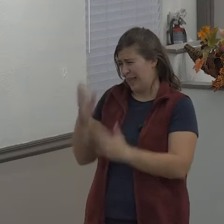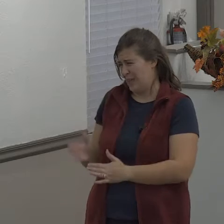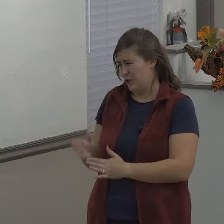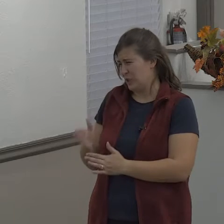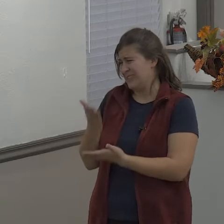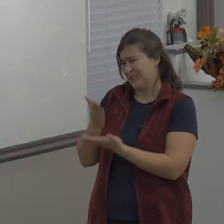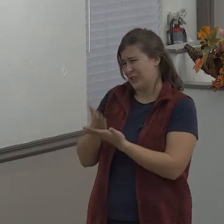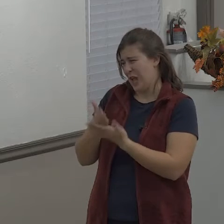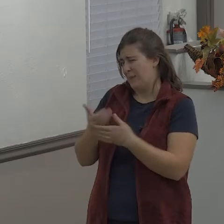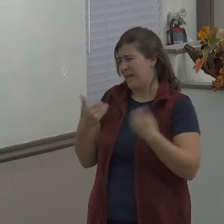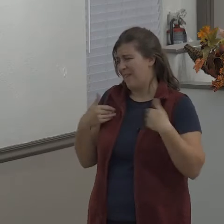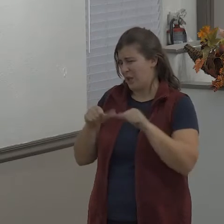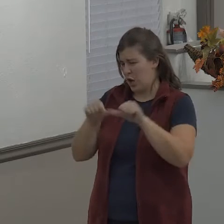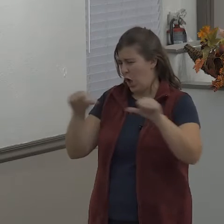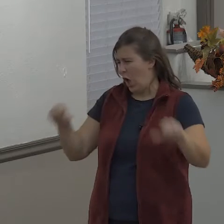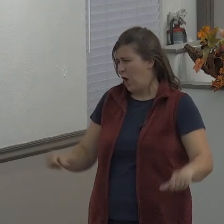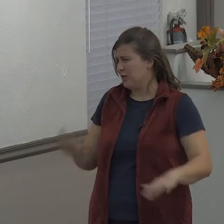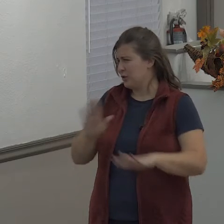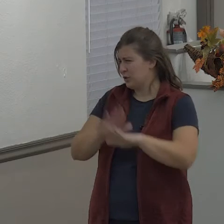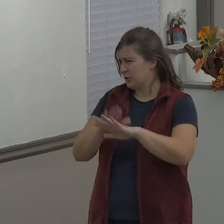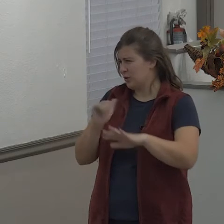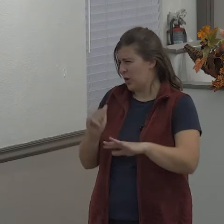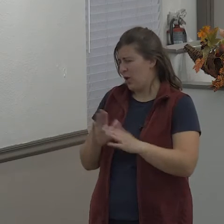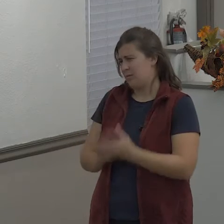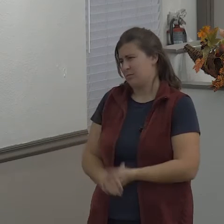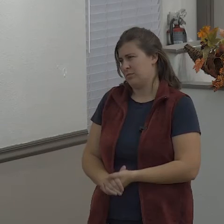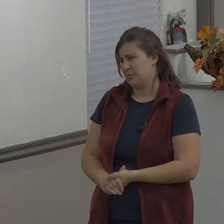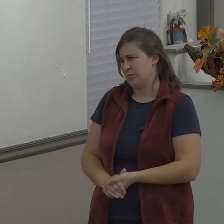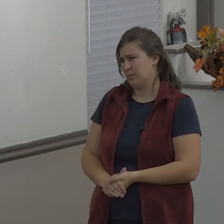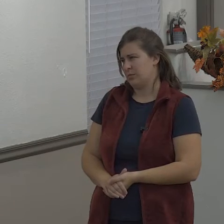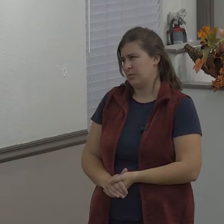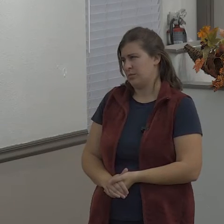our pastor stopped having an altar call.